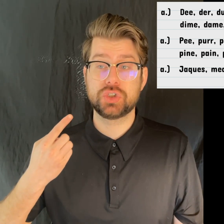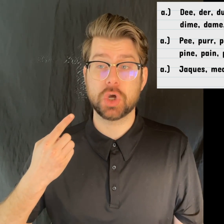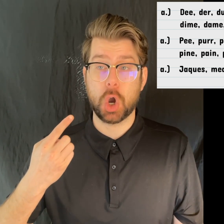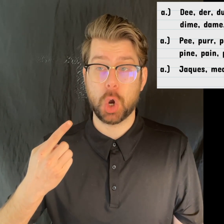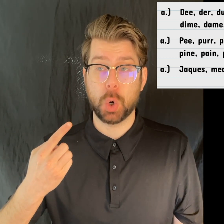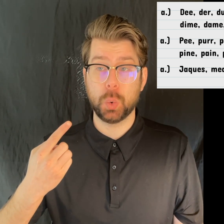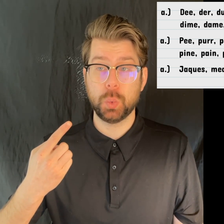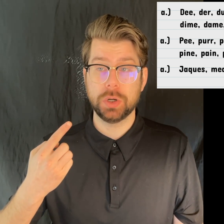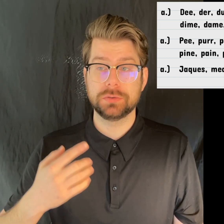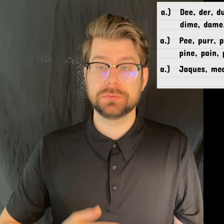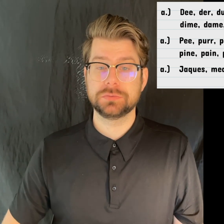doe,